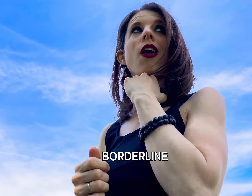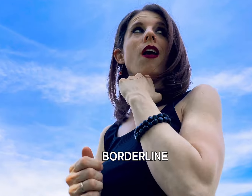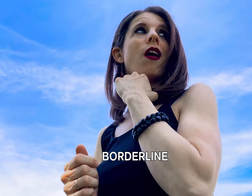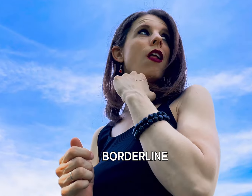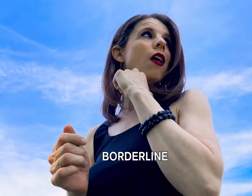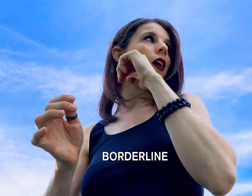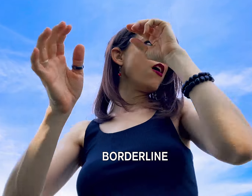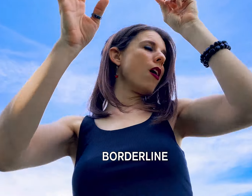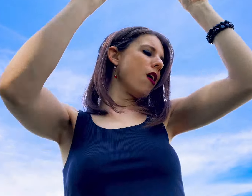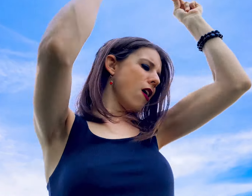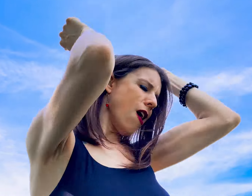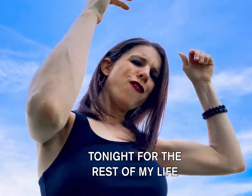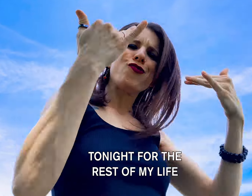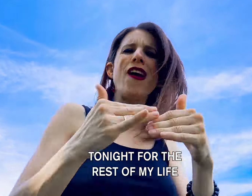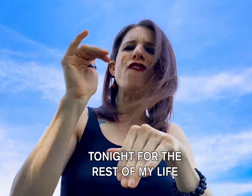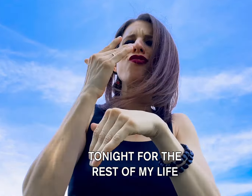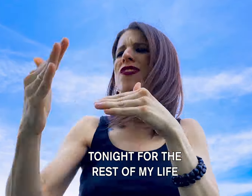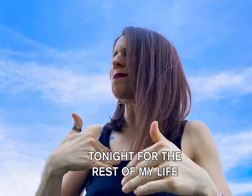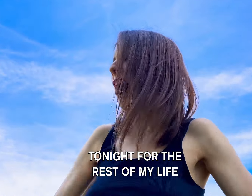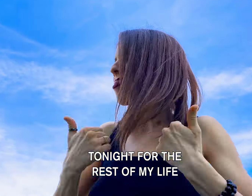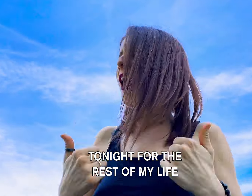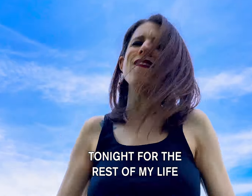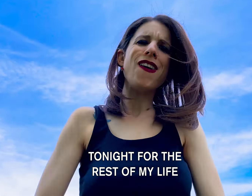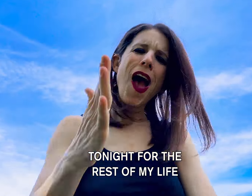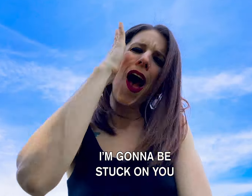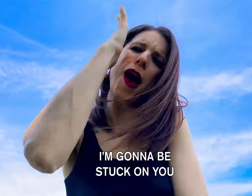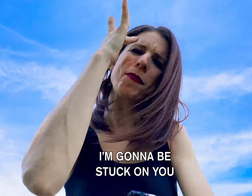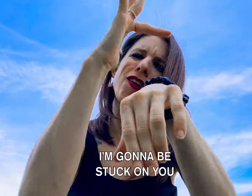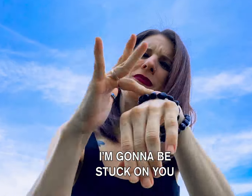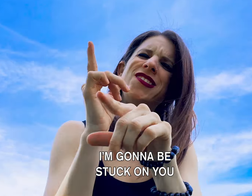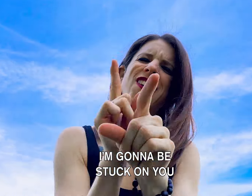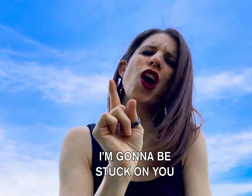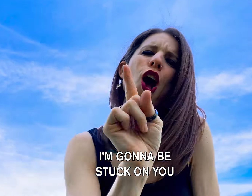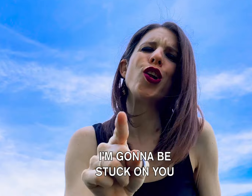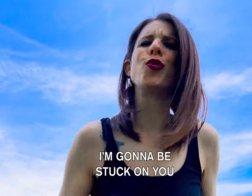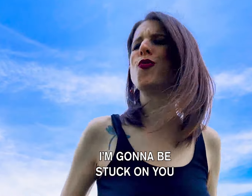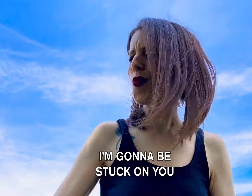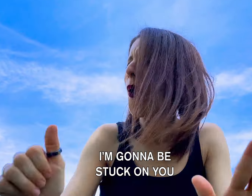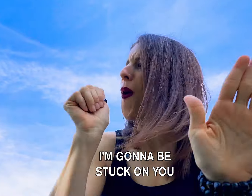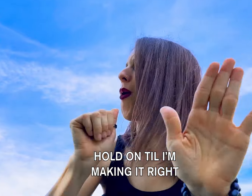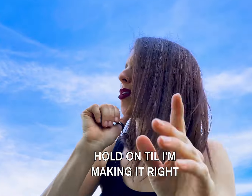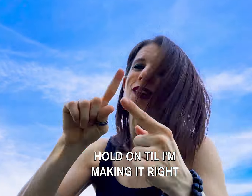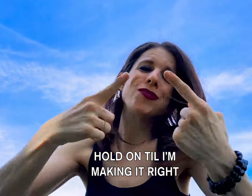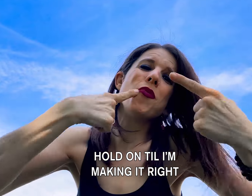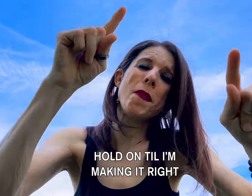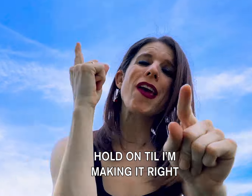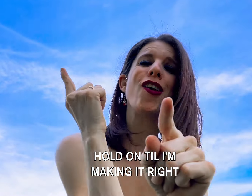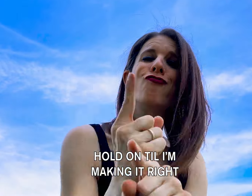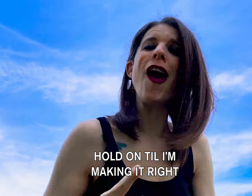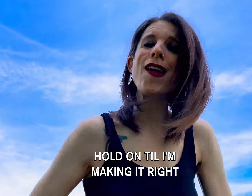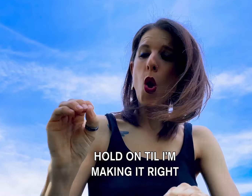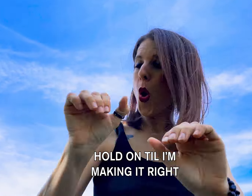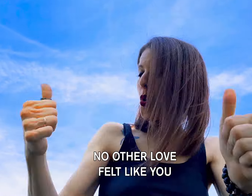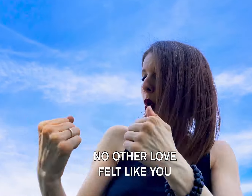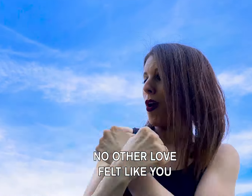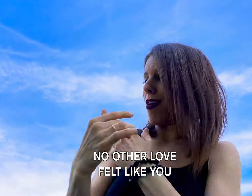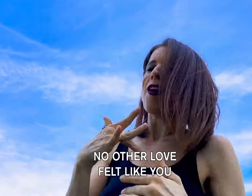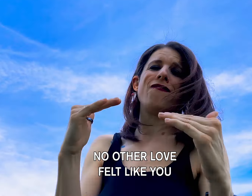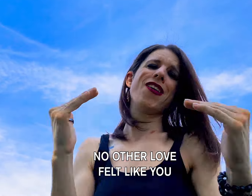Borderline. Tonight for the rest of my life, I'm gonna be stuck on you. Hold on till I'm making it right. No other love felt